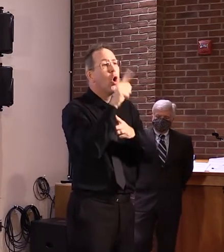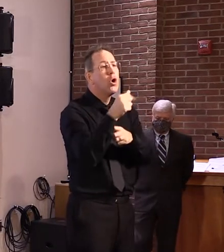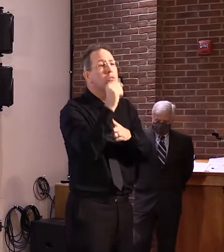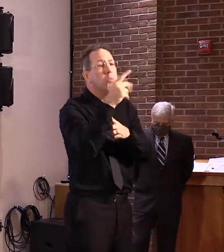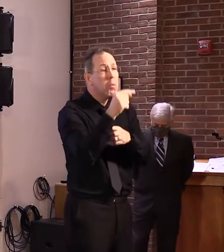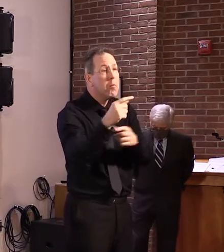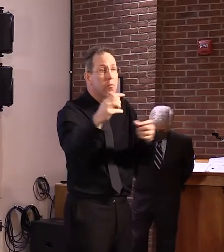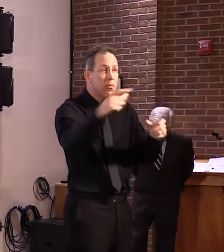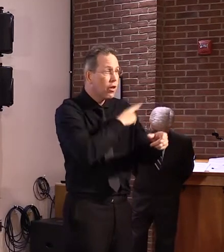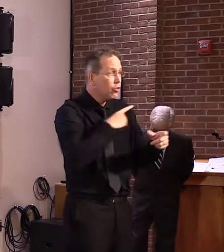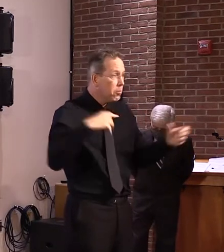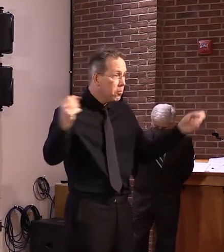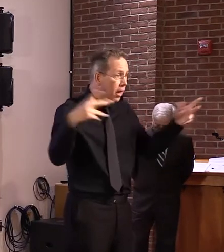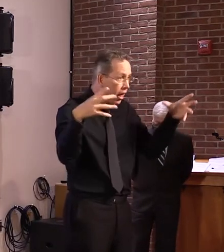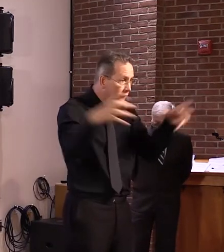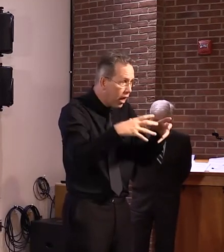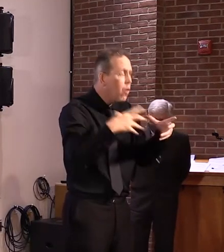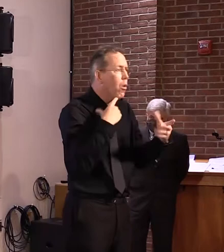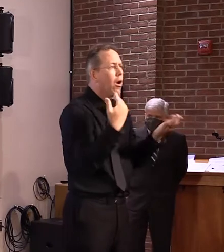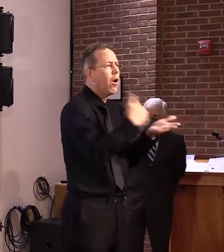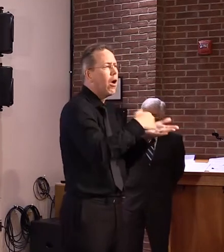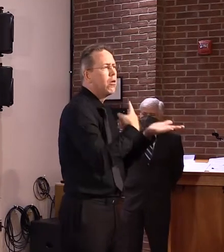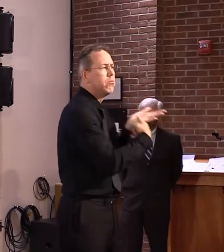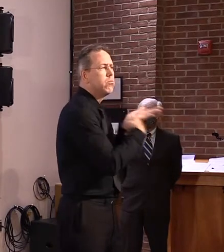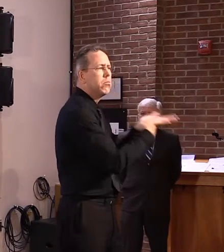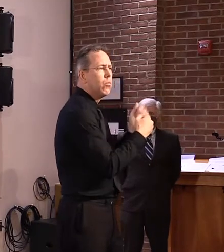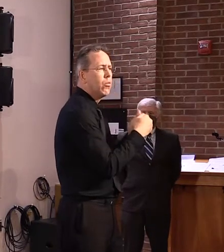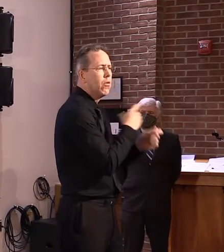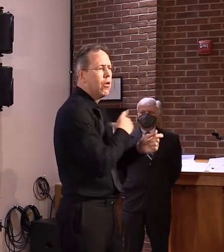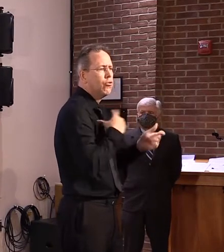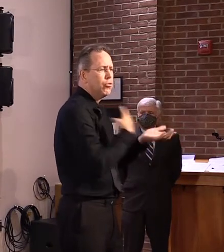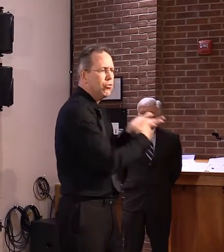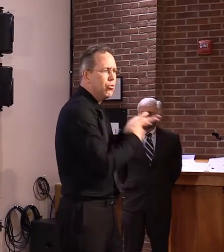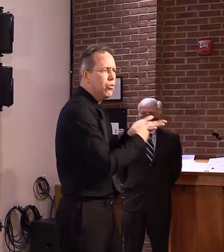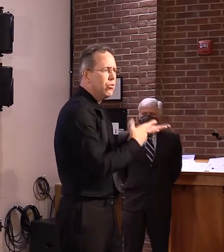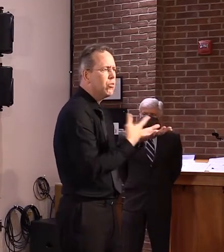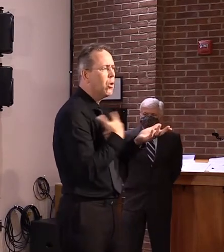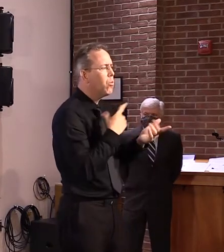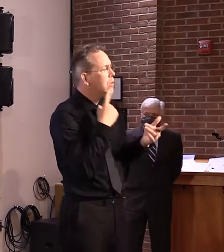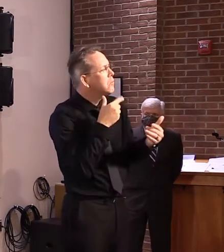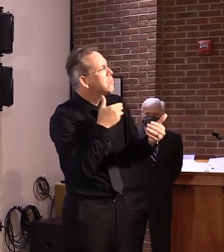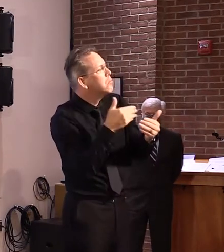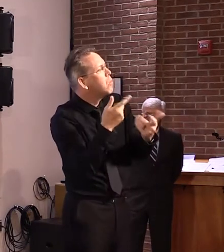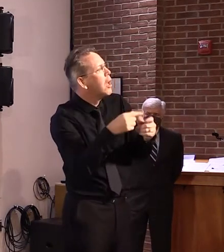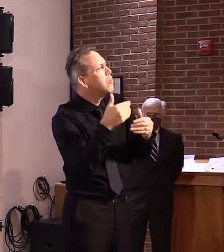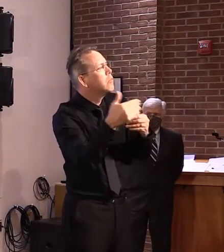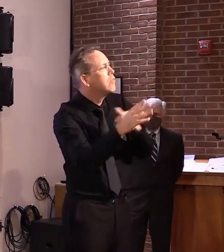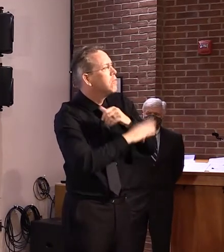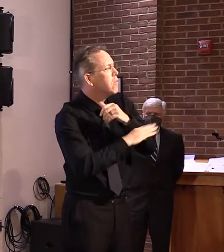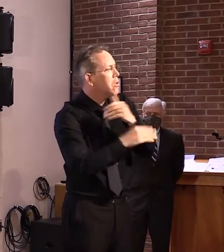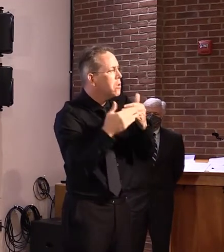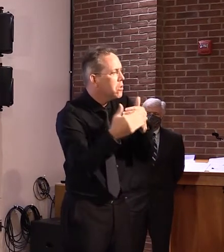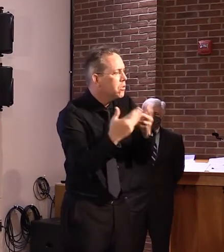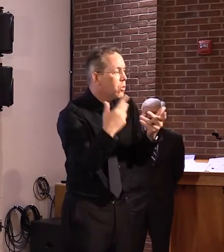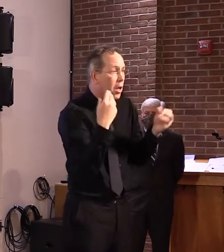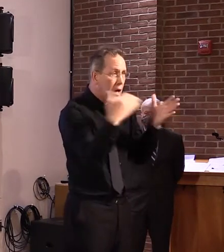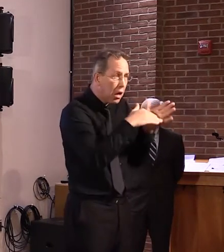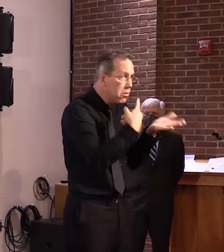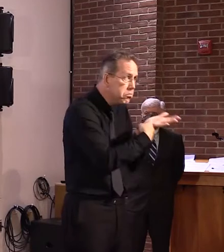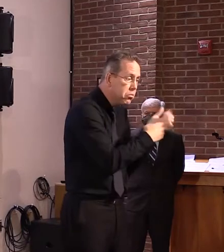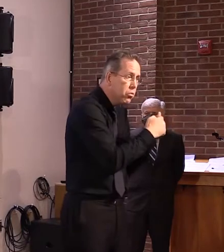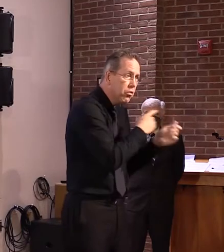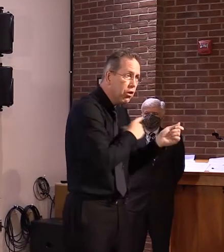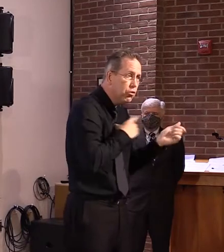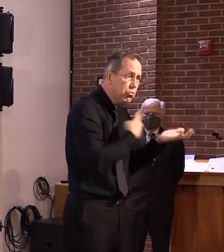better idea of the fallout from this over the next month or so. We received 14 bills from